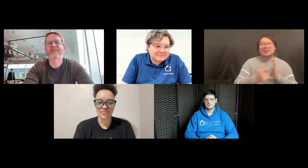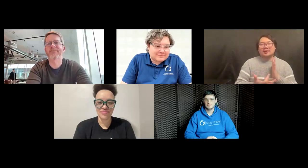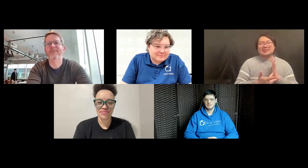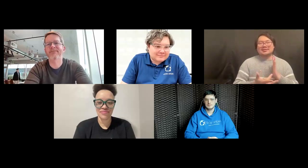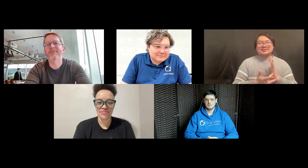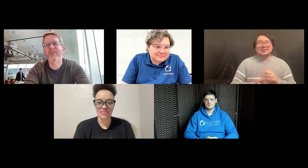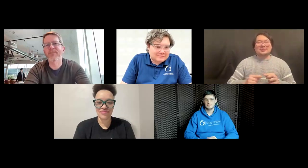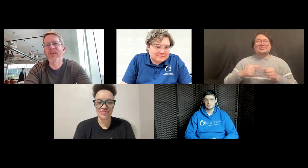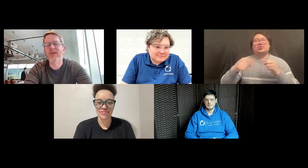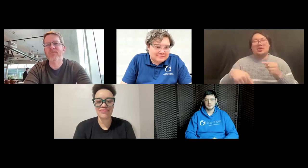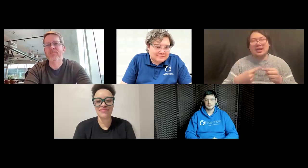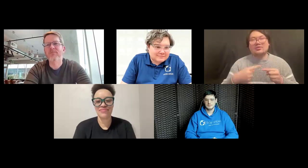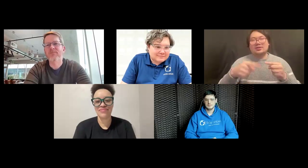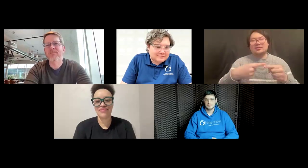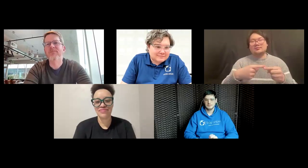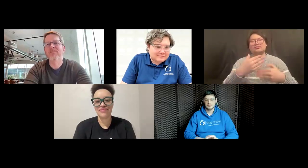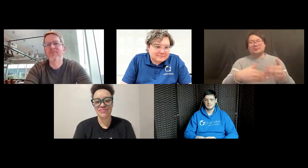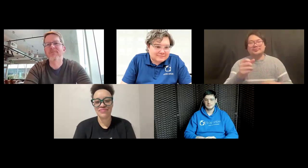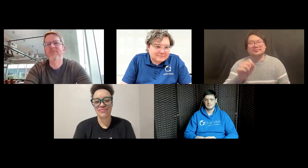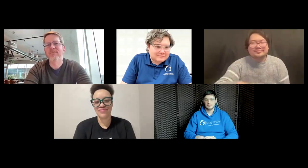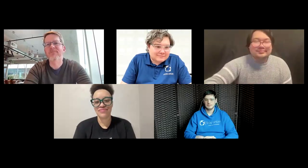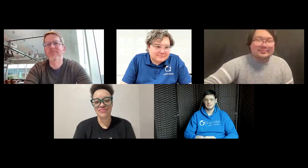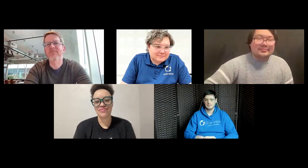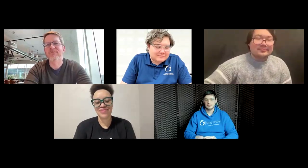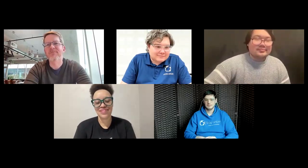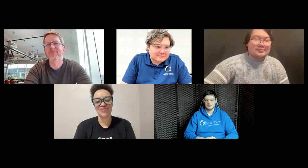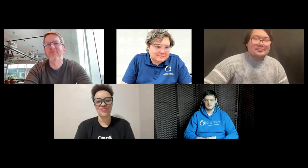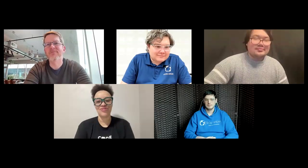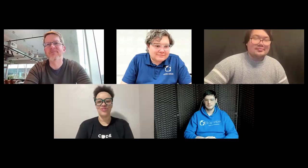good feedback, incorporating back into to make sure that we're continuously moving forward.